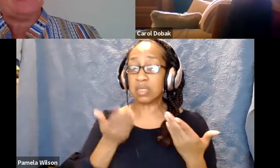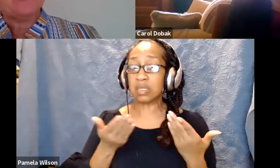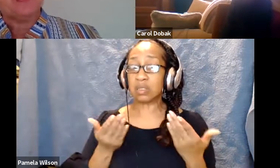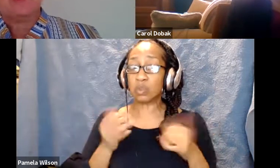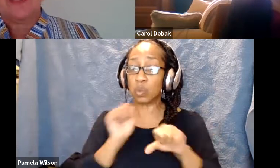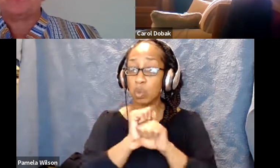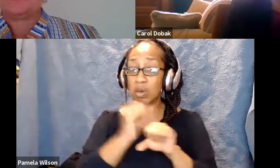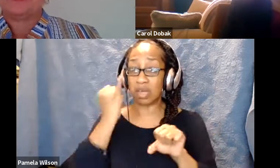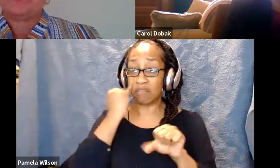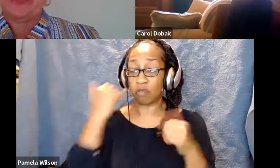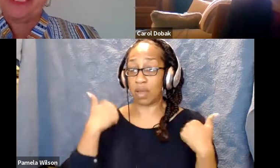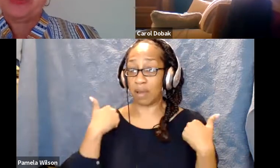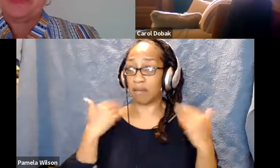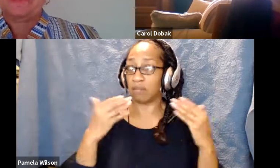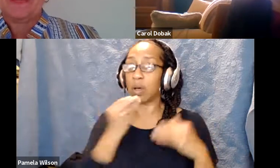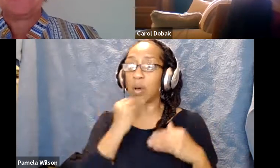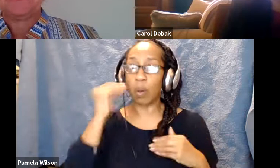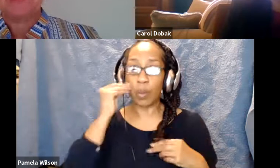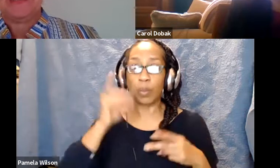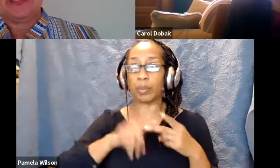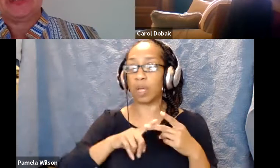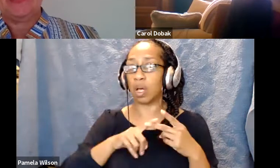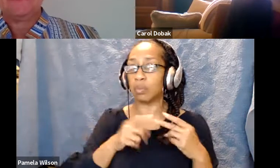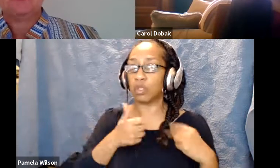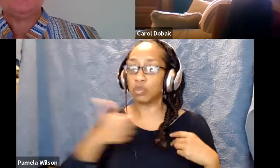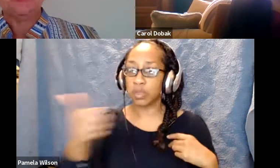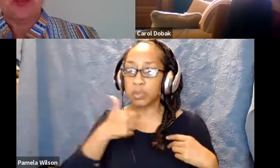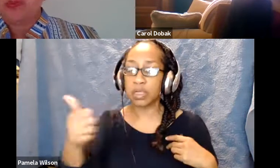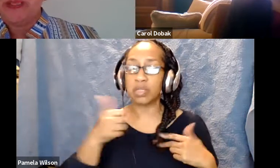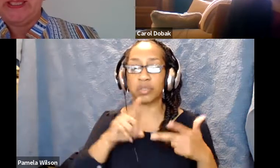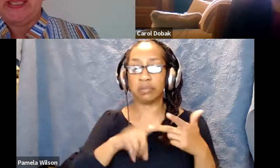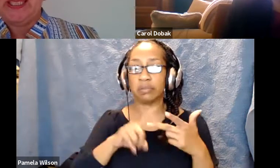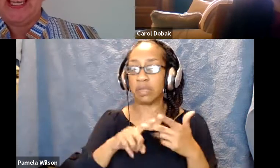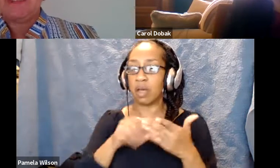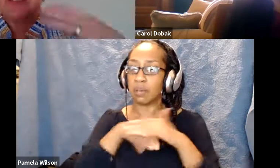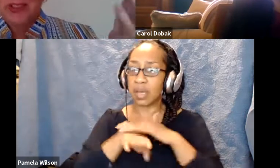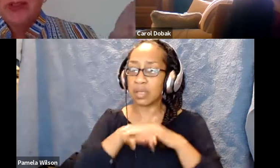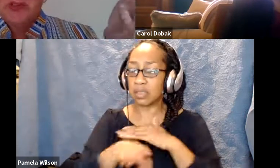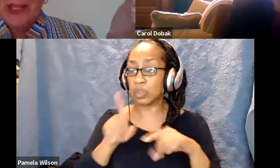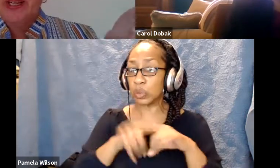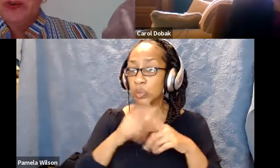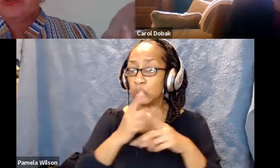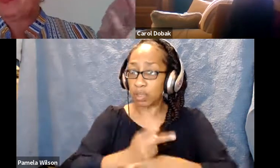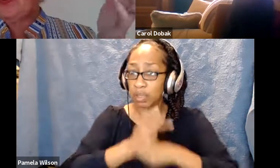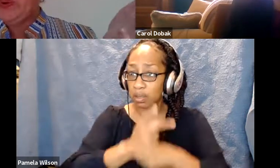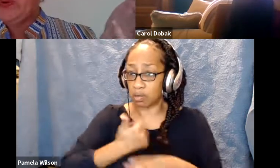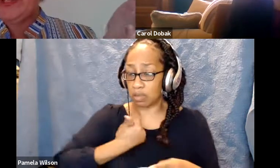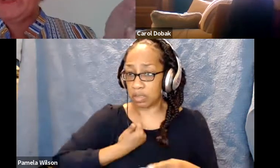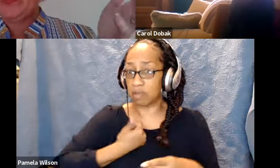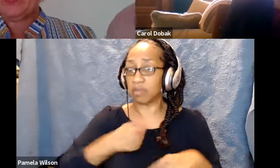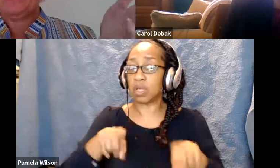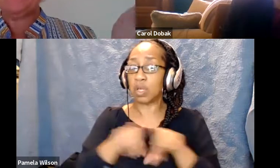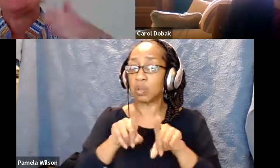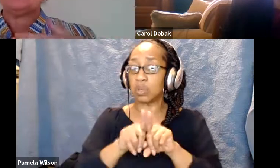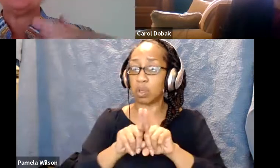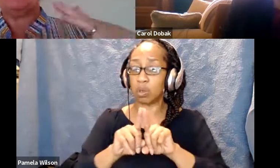have stable housing, reliable transportation, access to care, and peer support. And SILs play a critical role